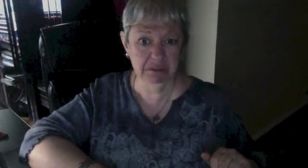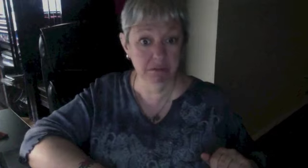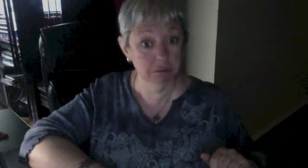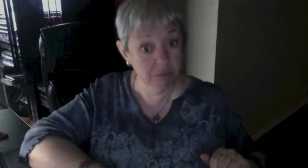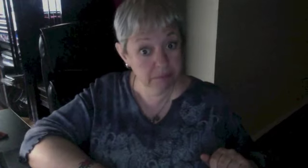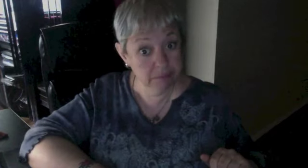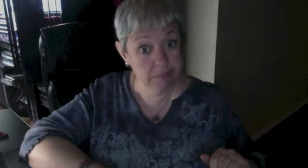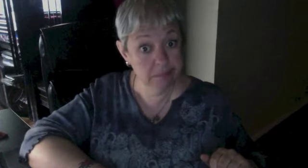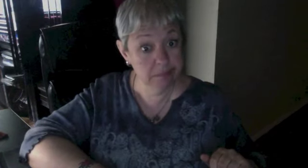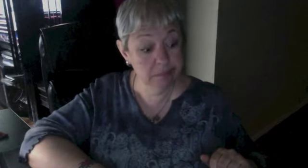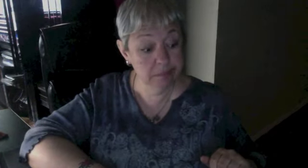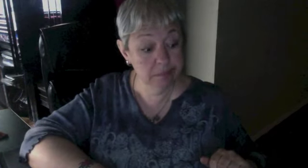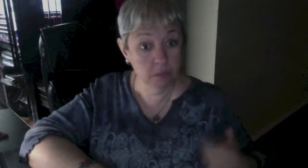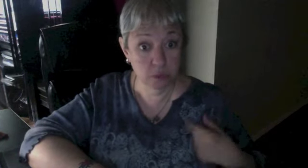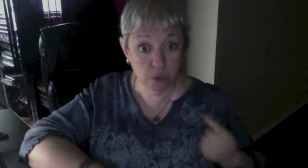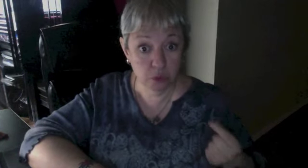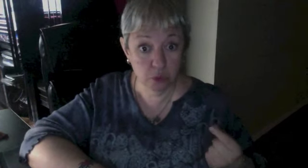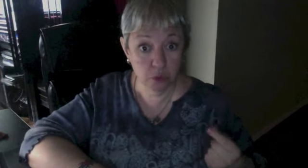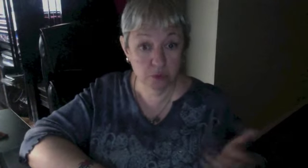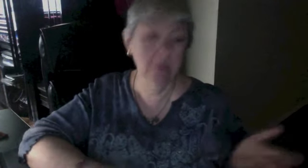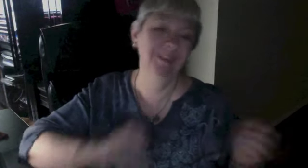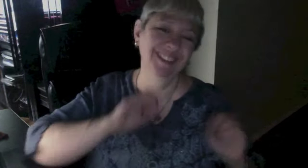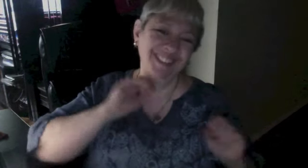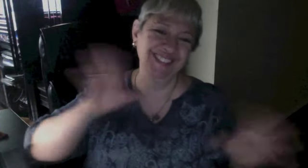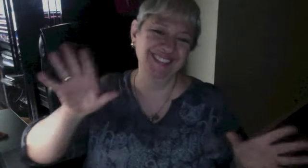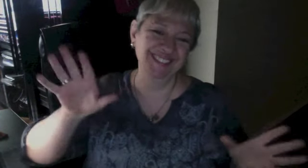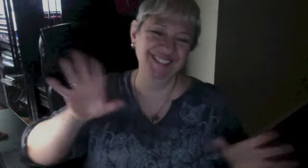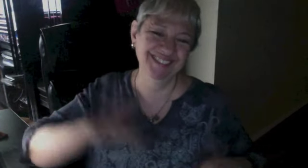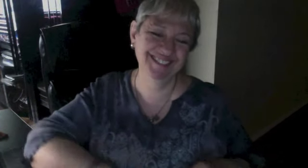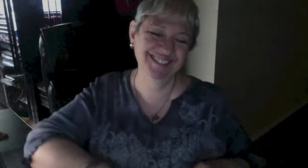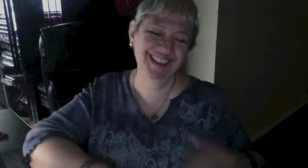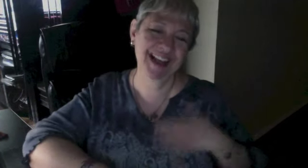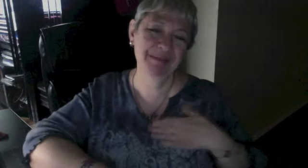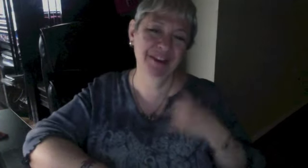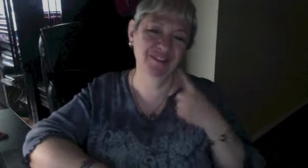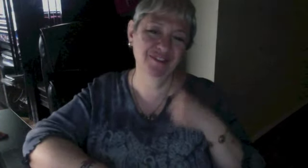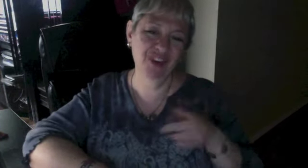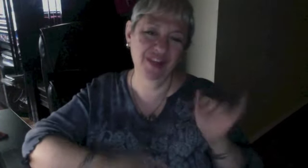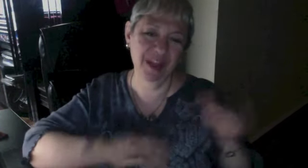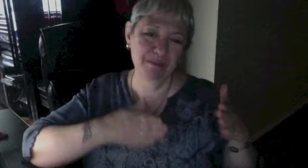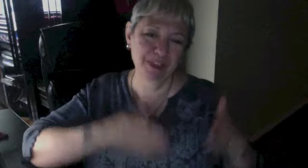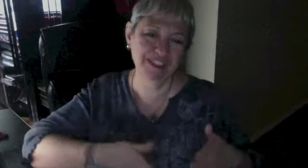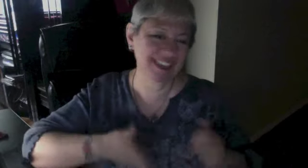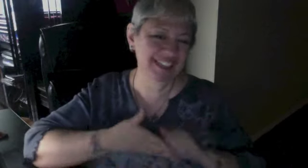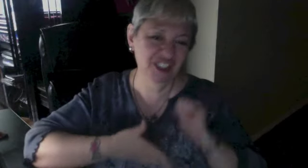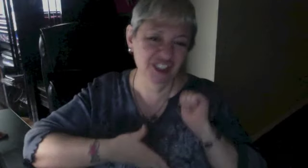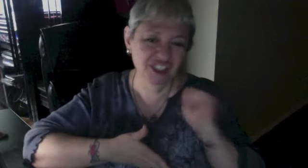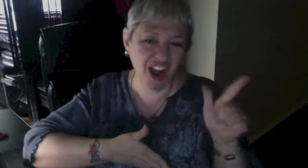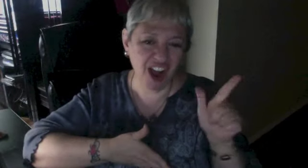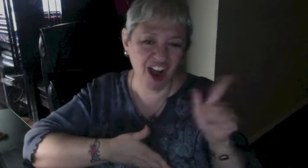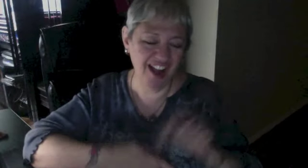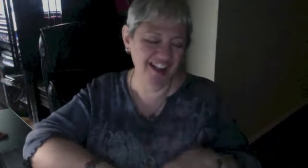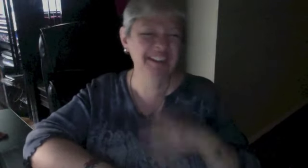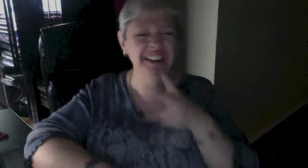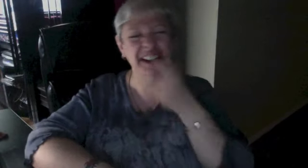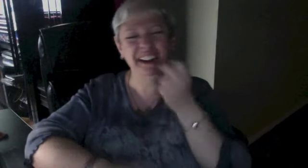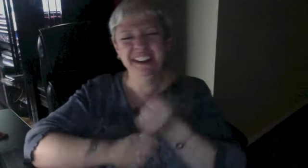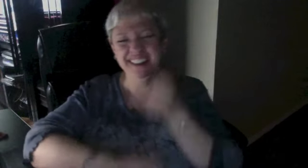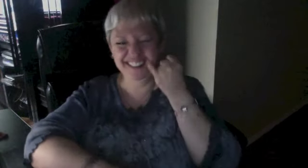these numbers. If there's any doubt in your mind as to whether he should win the award, take a look at this. Shot 50% or better in